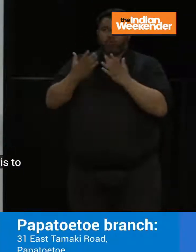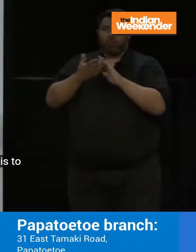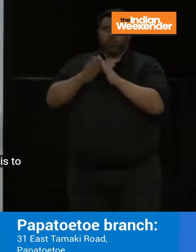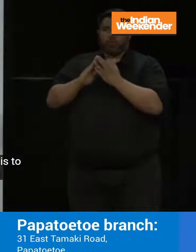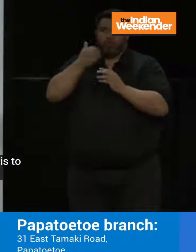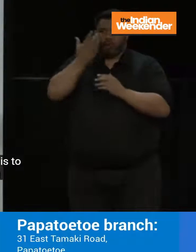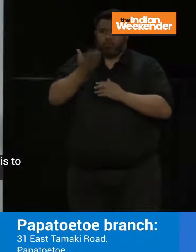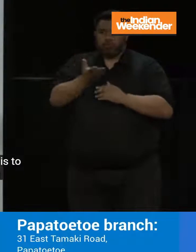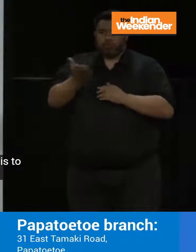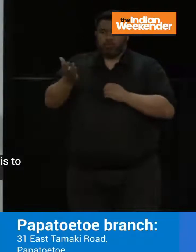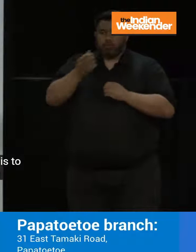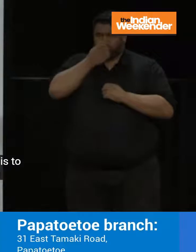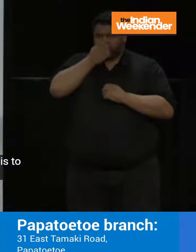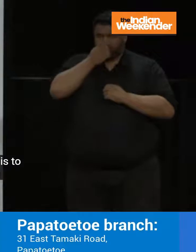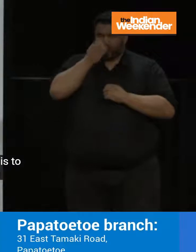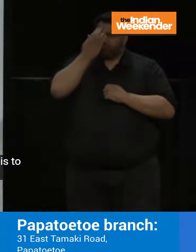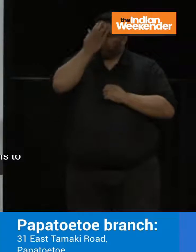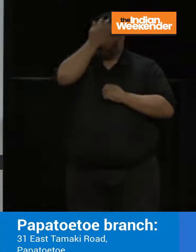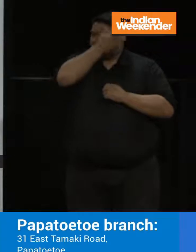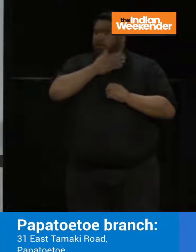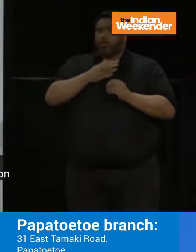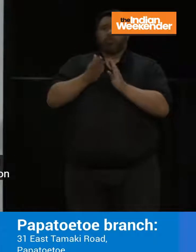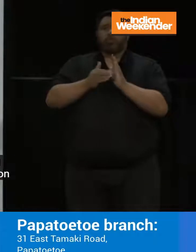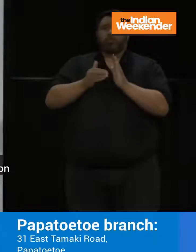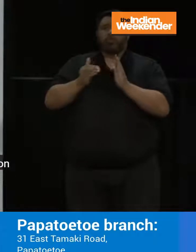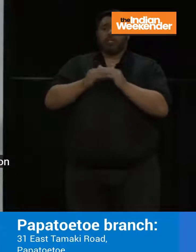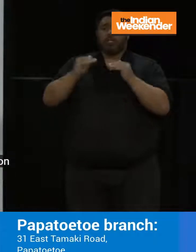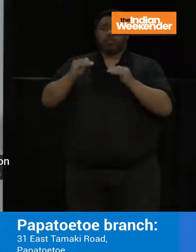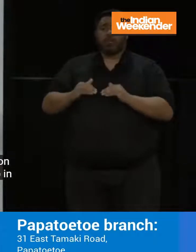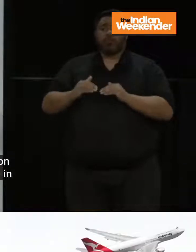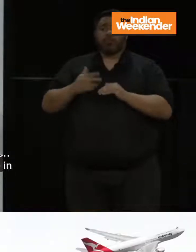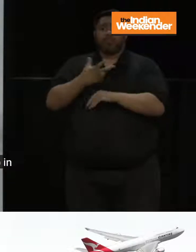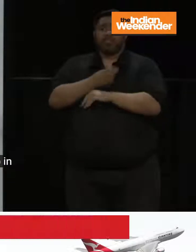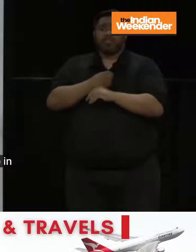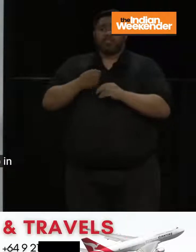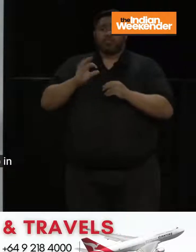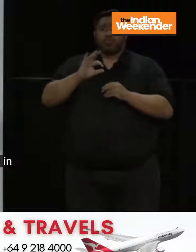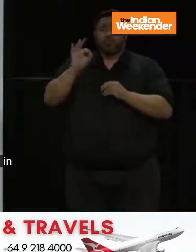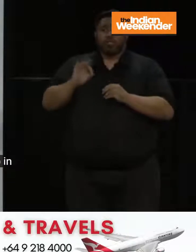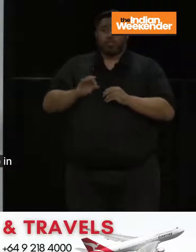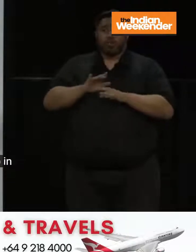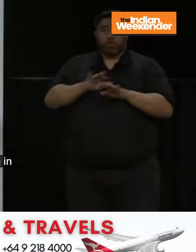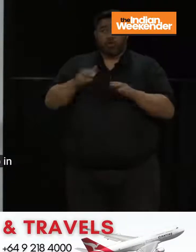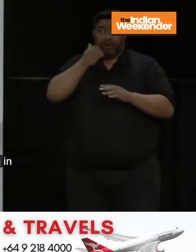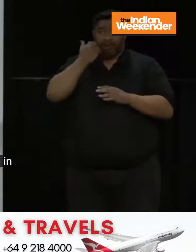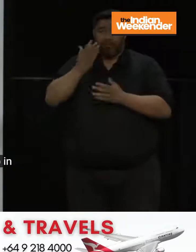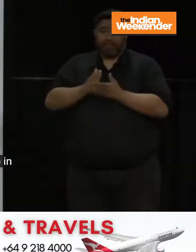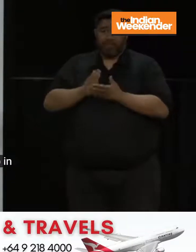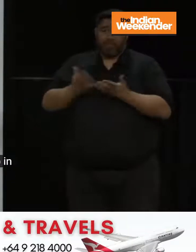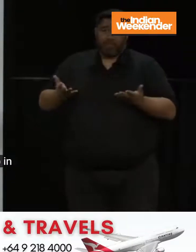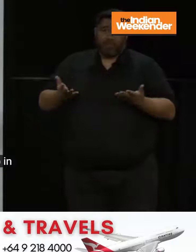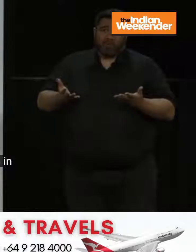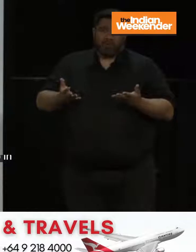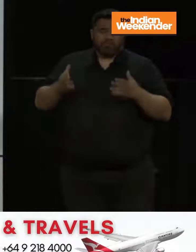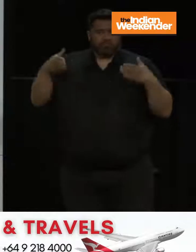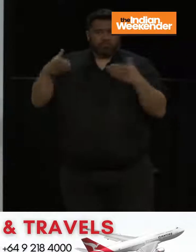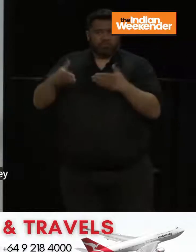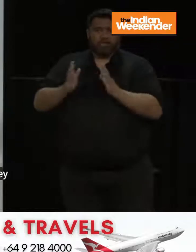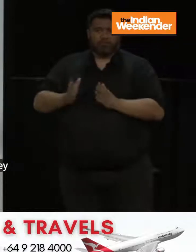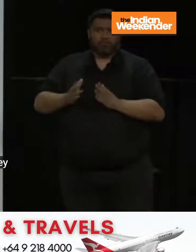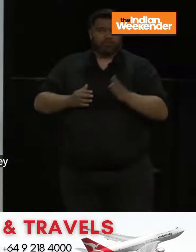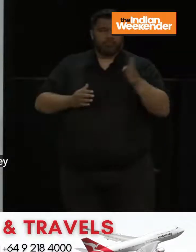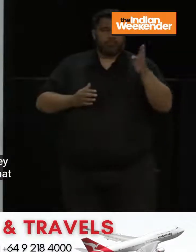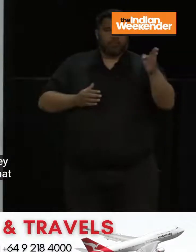are the parts of the country that have the lowest vaccination rates at the moment. And Dr. Brent. Field, I Sorry. take it this